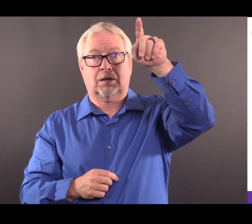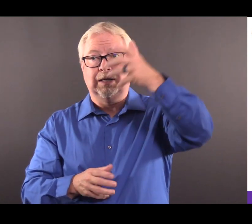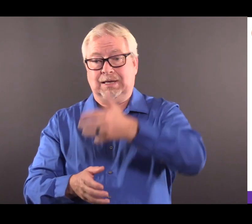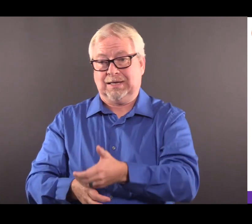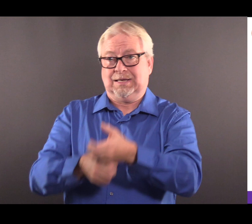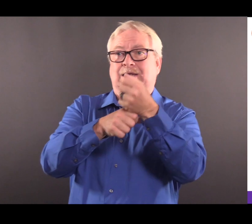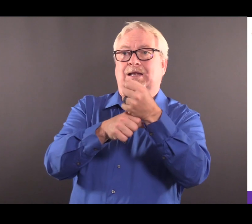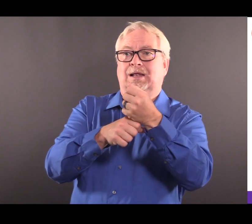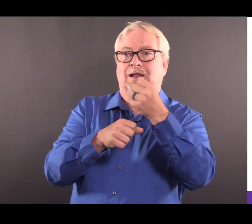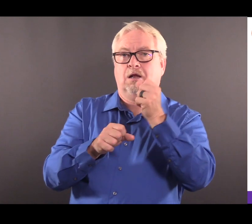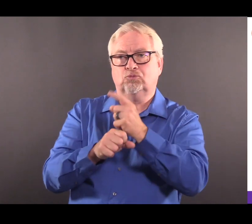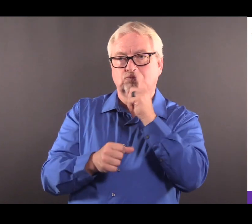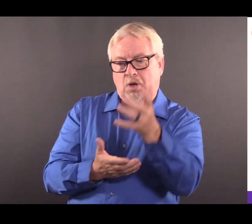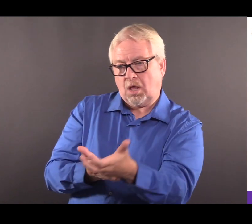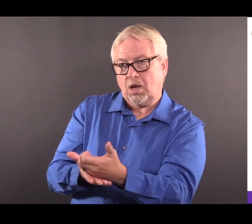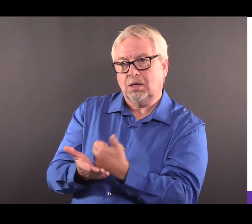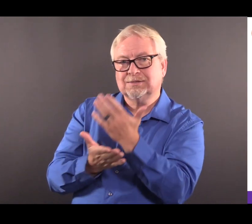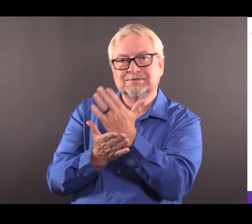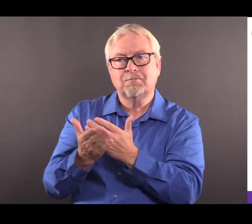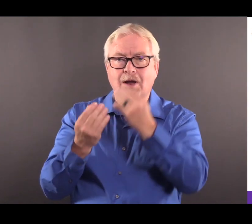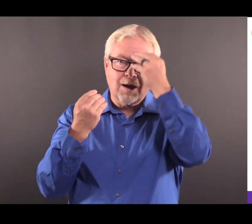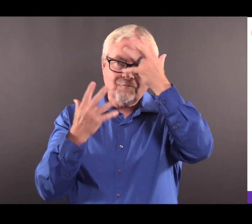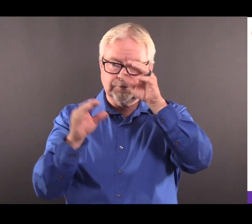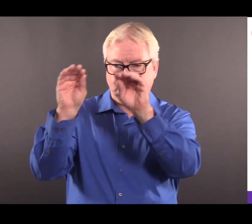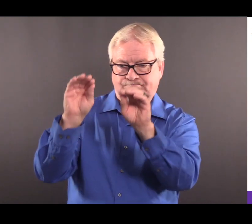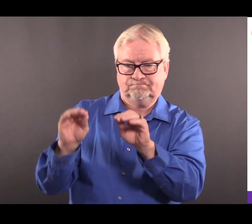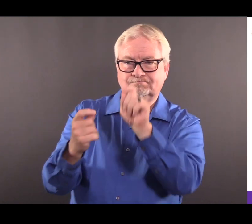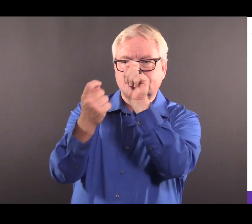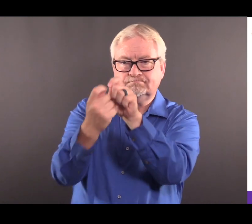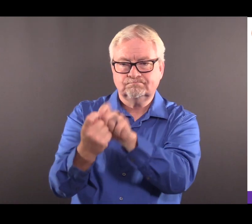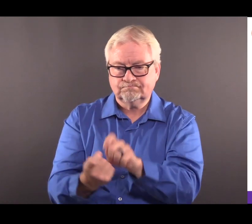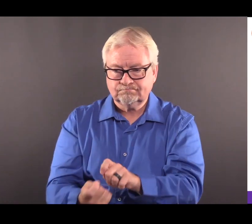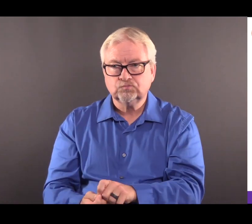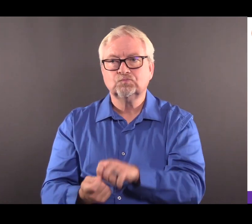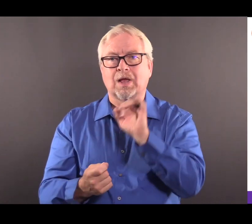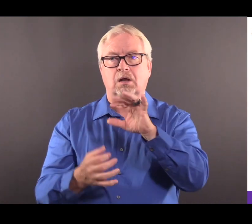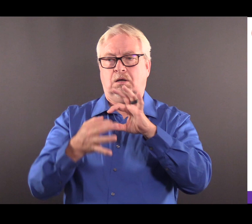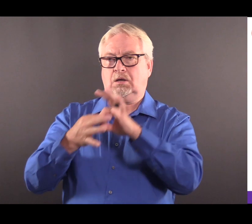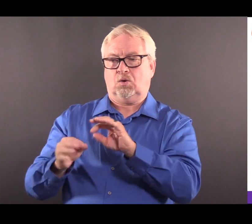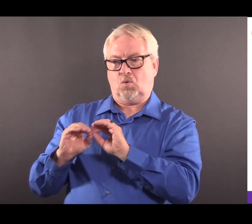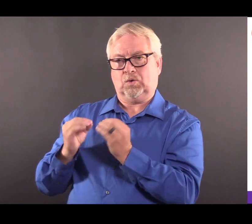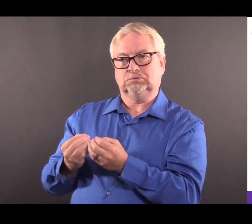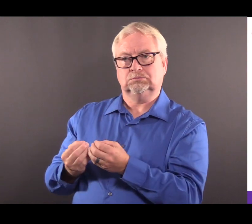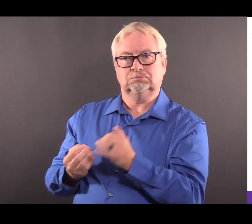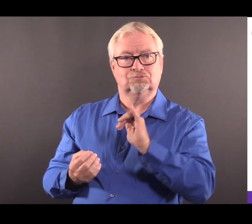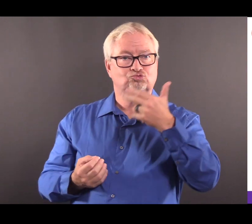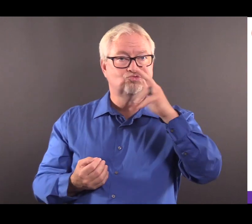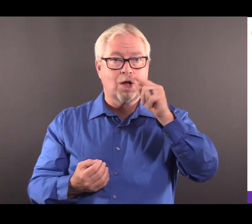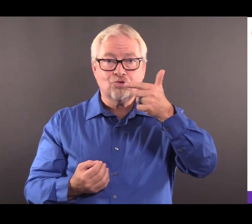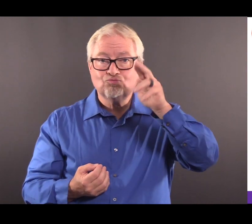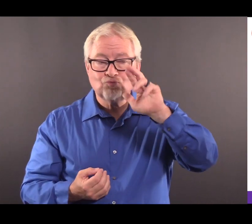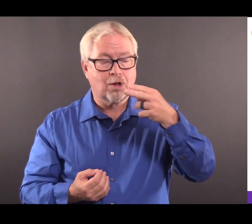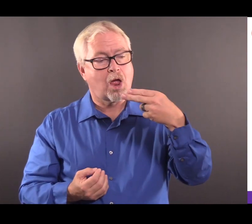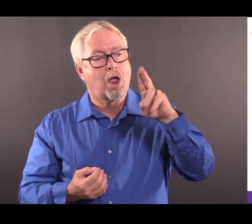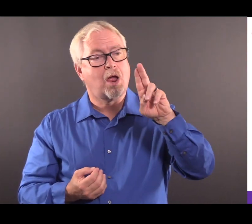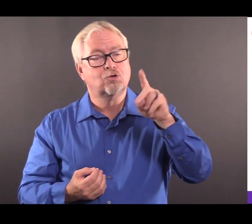or subgrantees to gather and record specific data elements about their organization, their